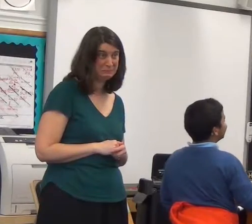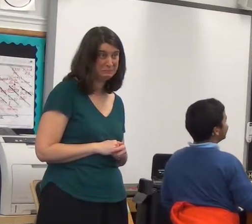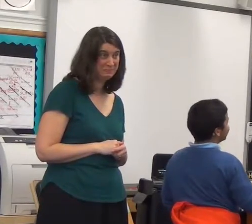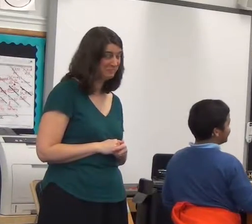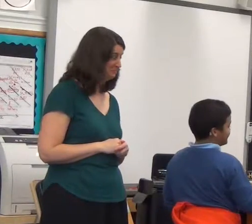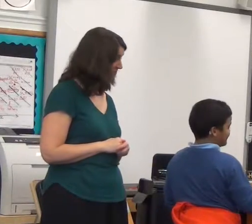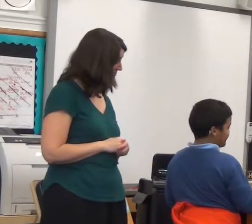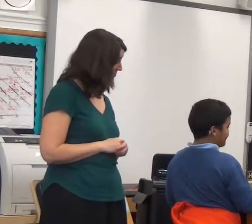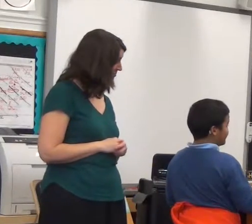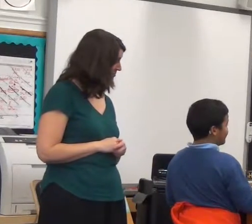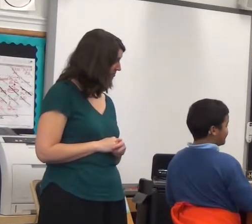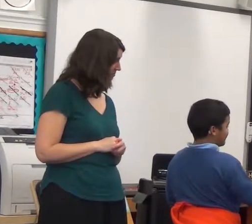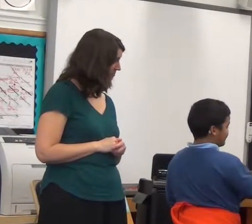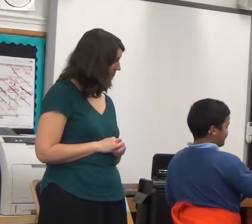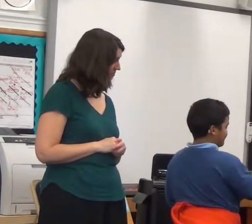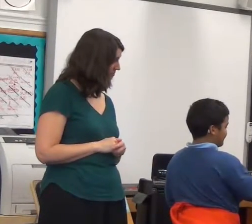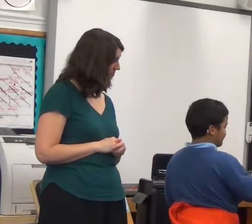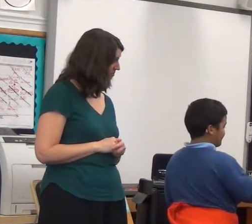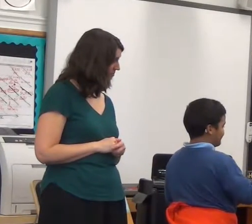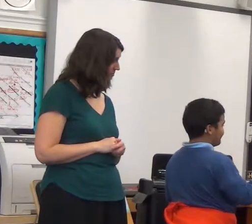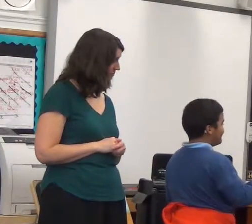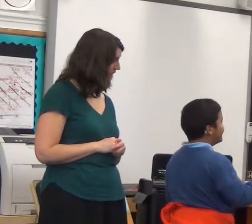You have three. You have two. Let's...